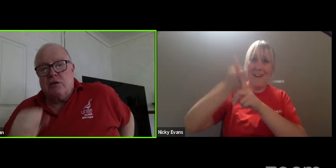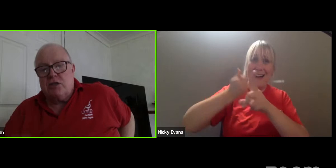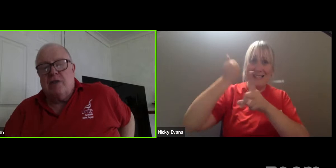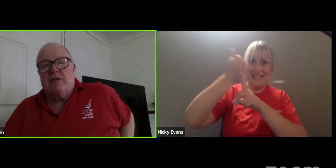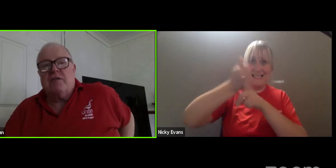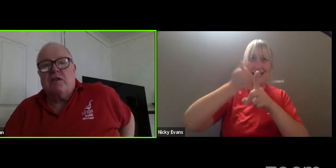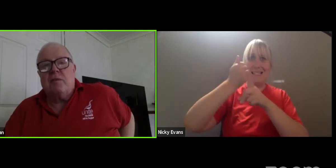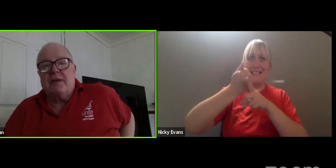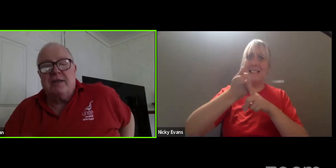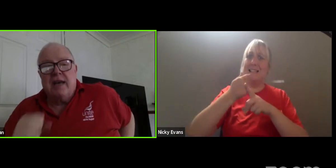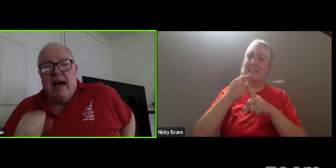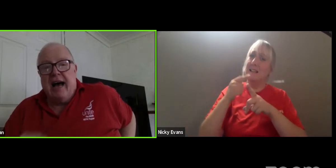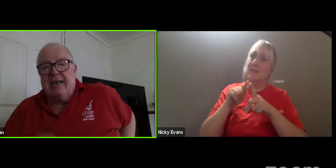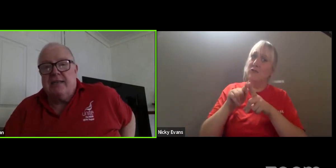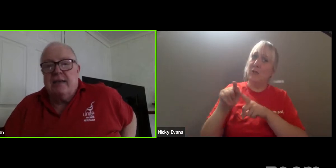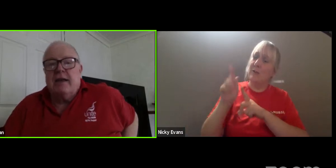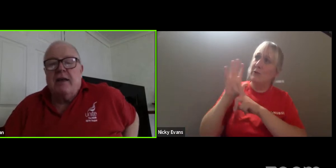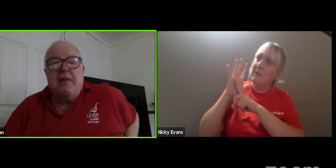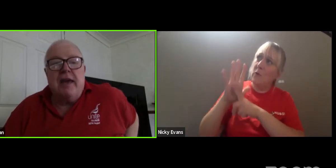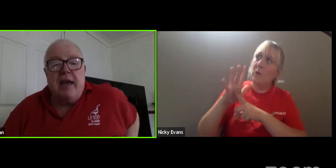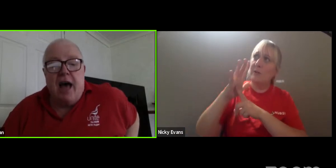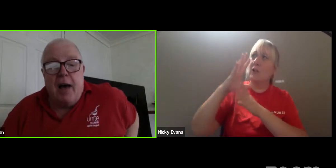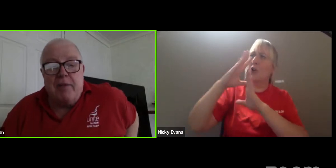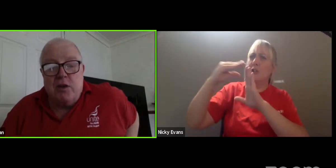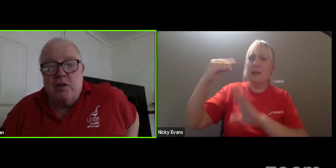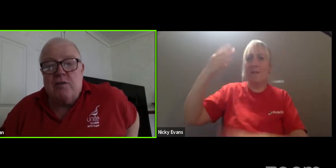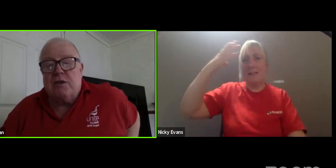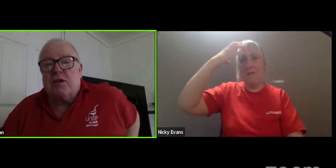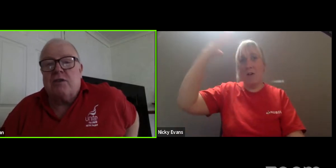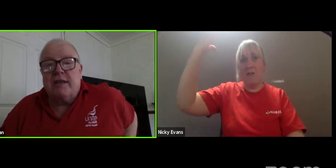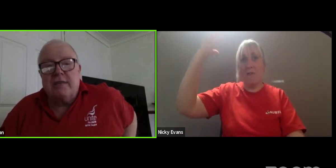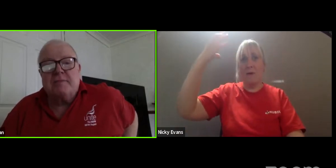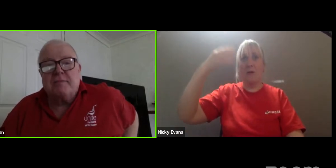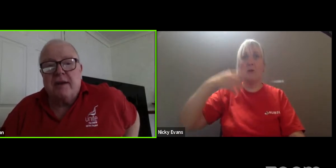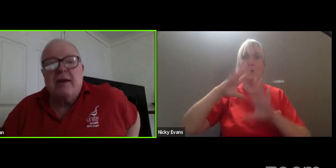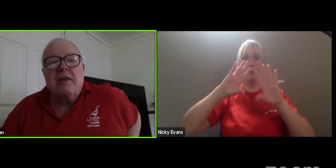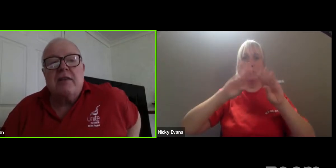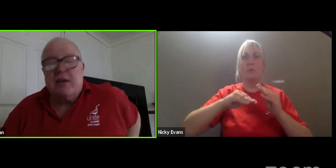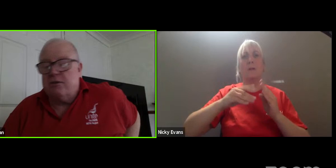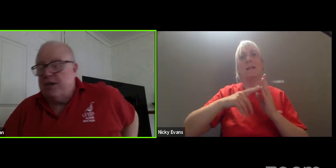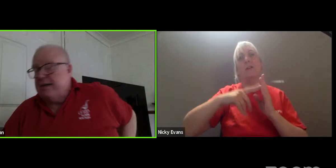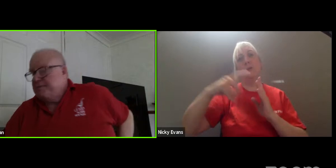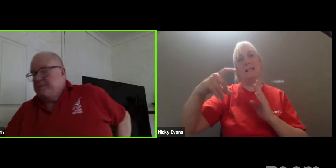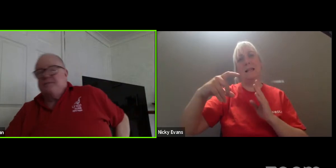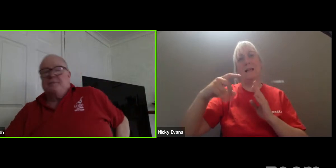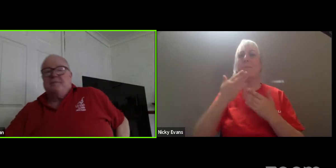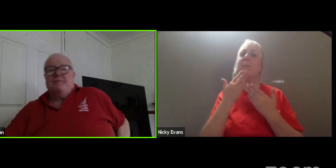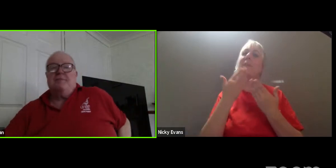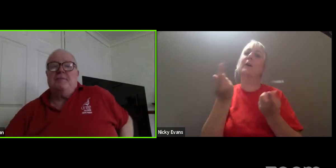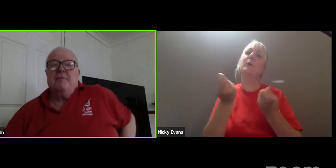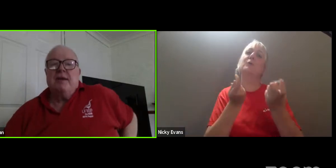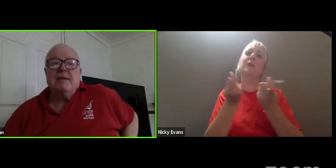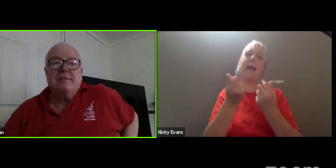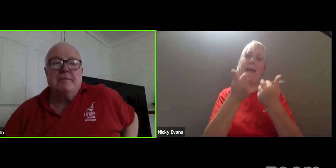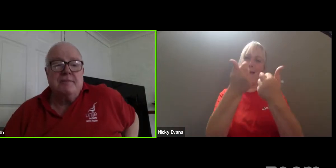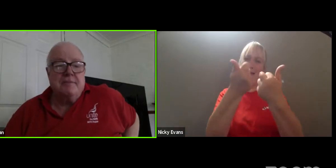this Conservative government and the universal credit. Thank you, Chair.